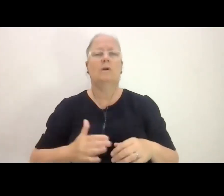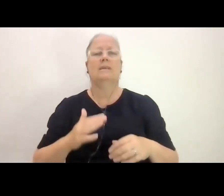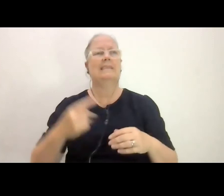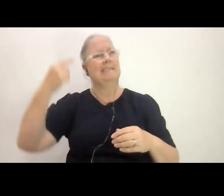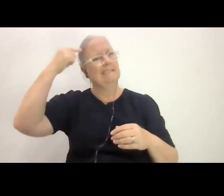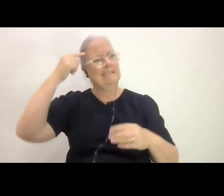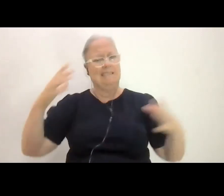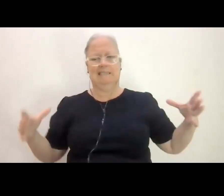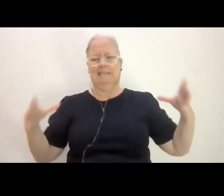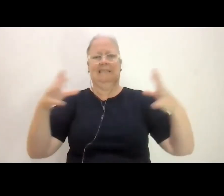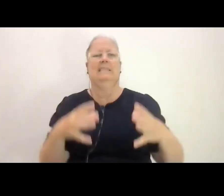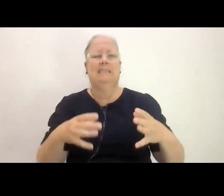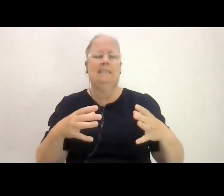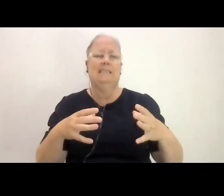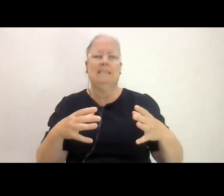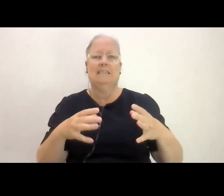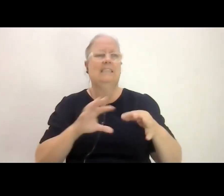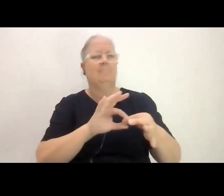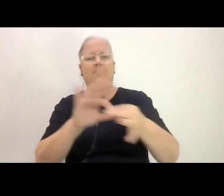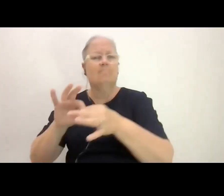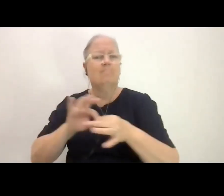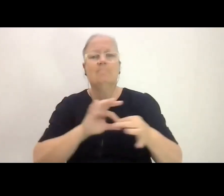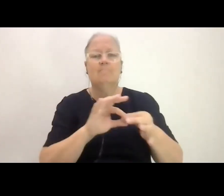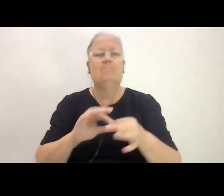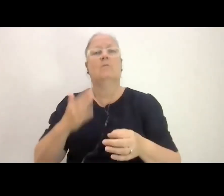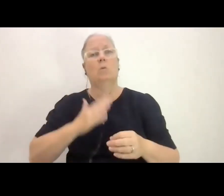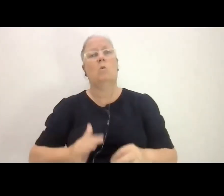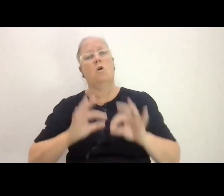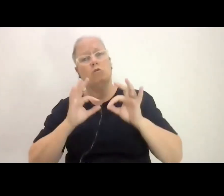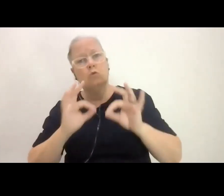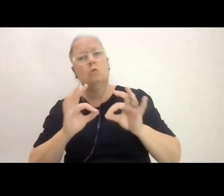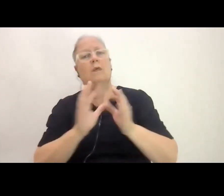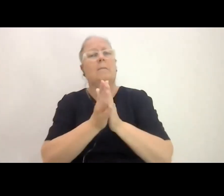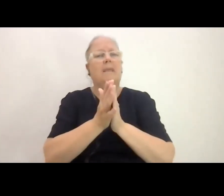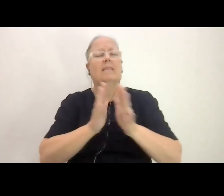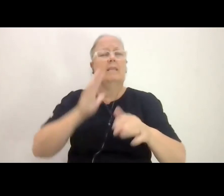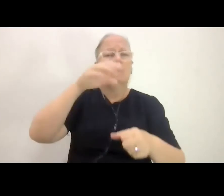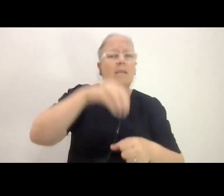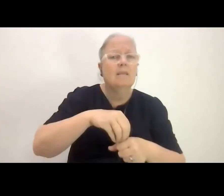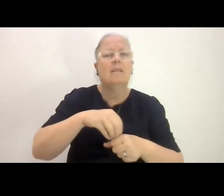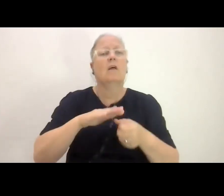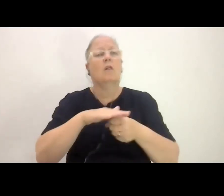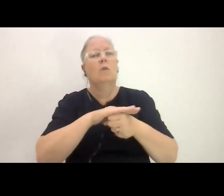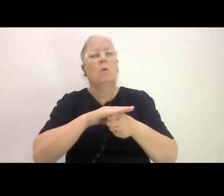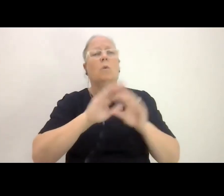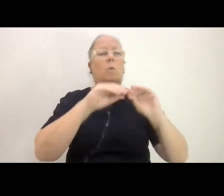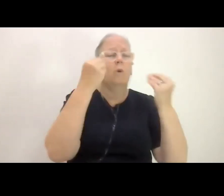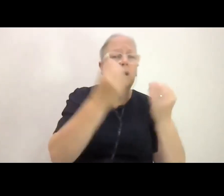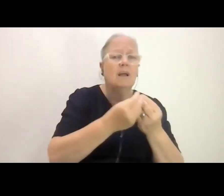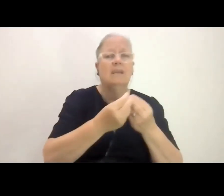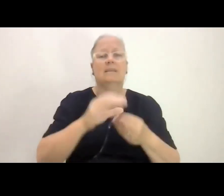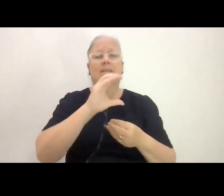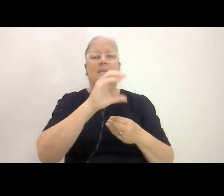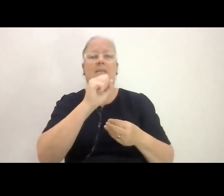that's why establishing meaningful participation with local organizations, civil society organizations are